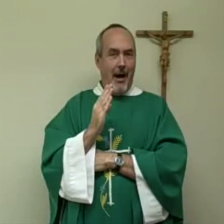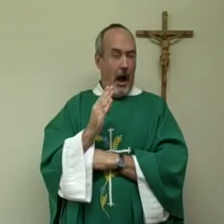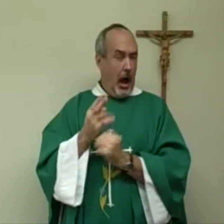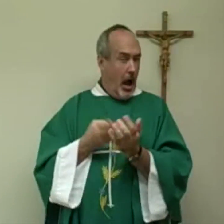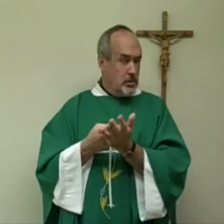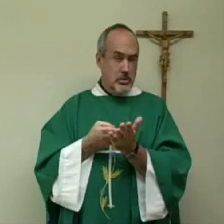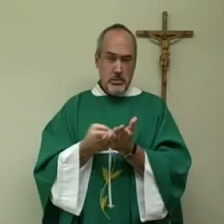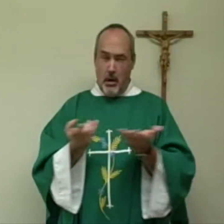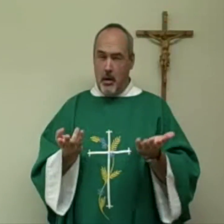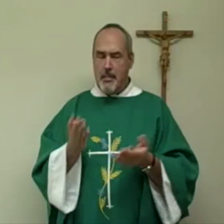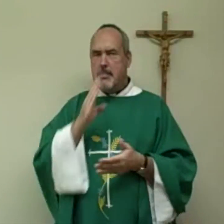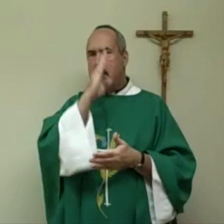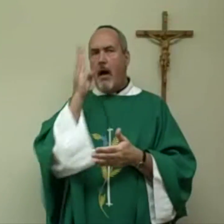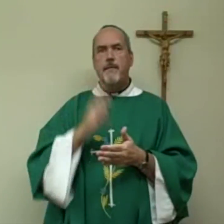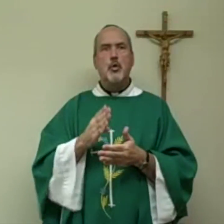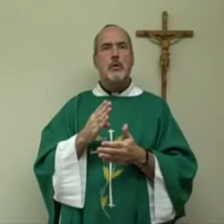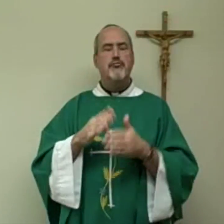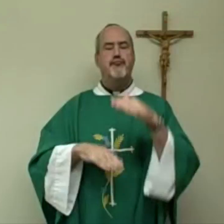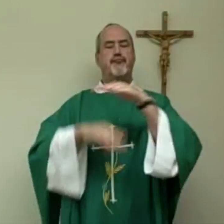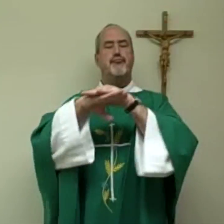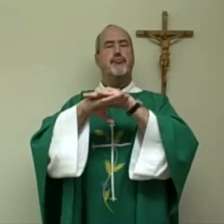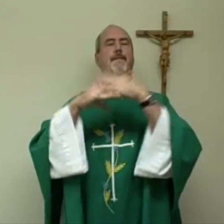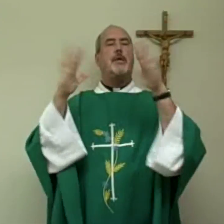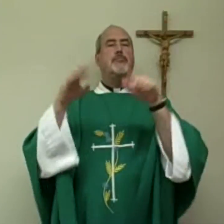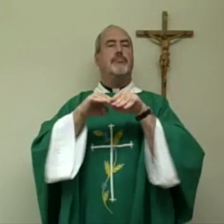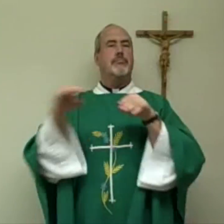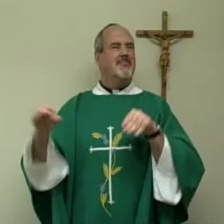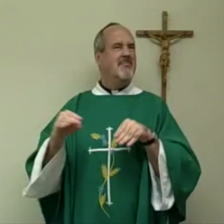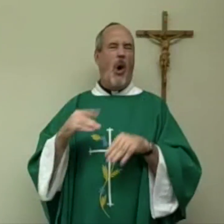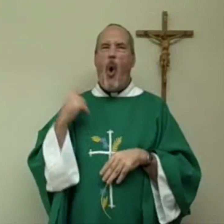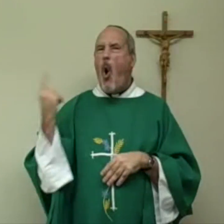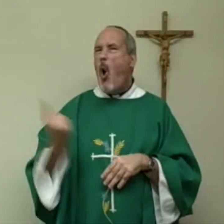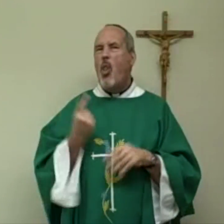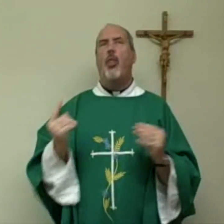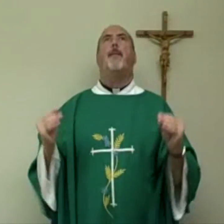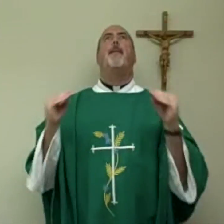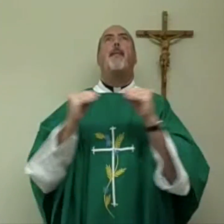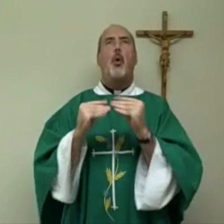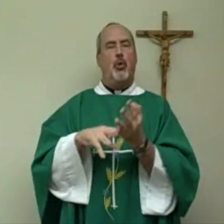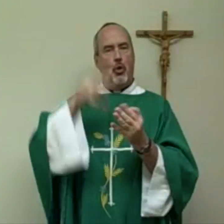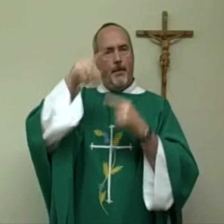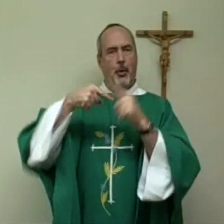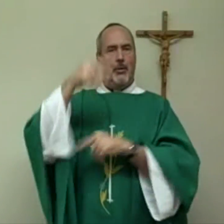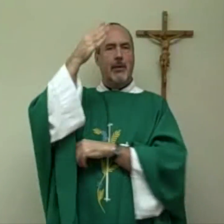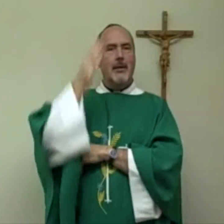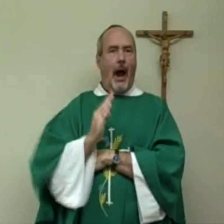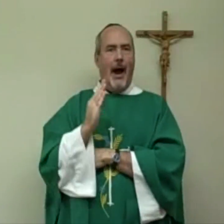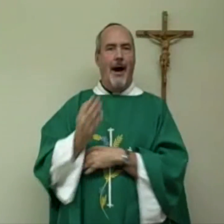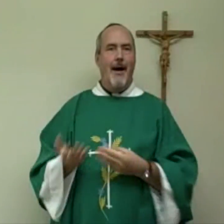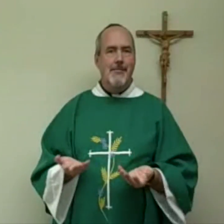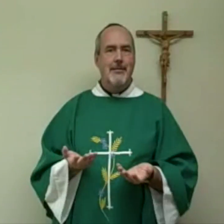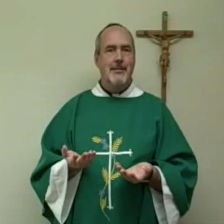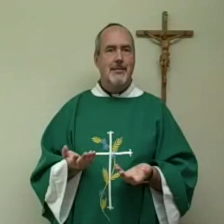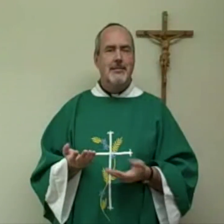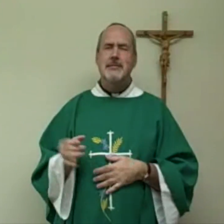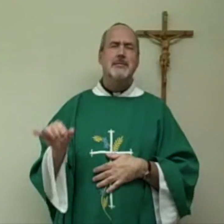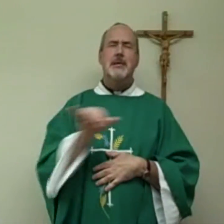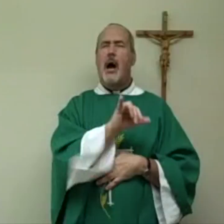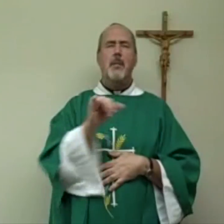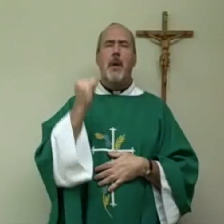amazing things are that God gives us. We can never reach our maximum